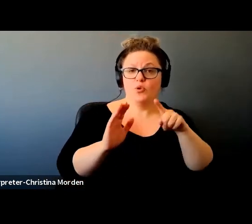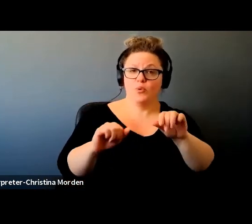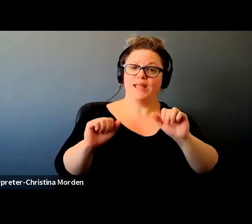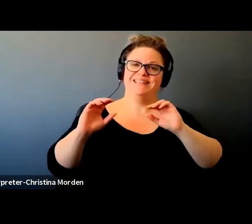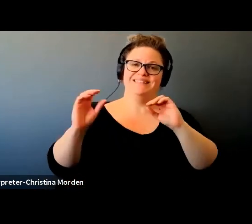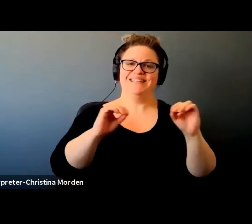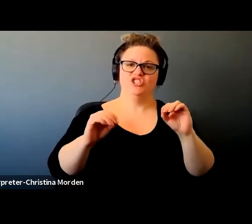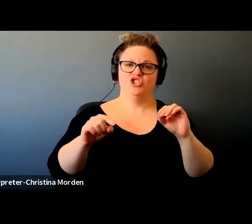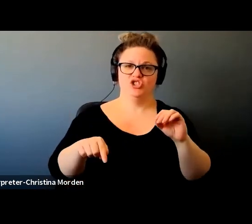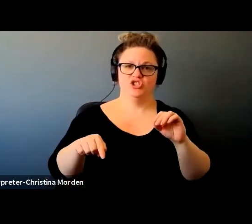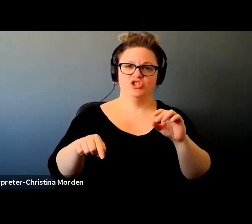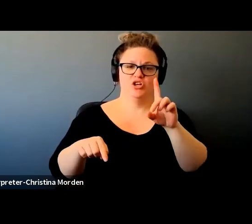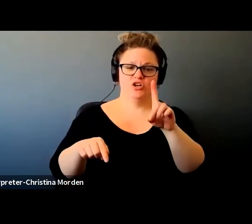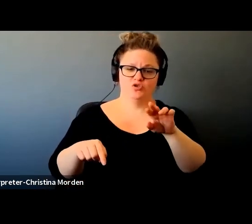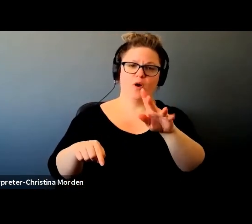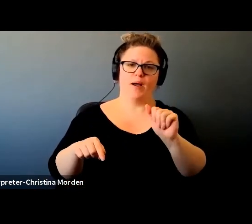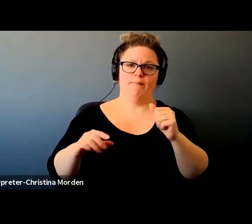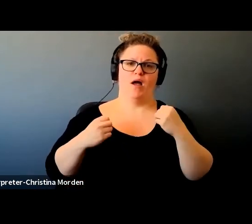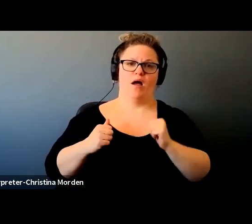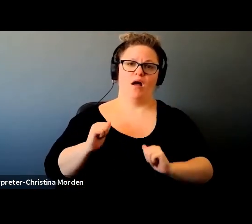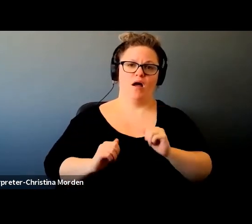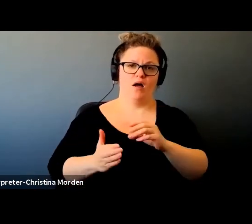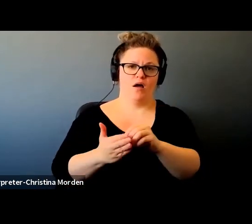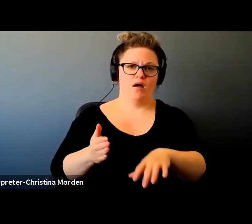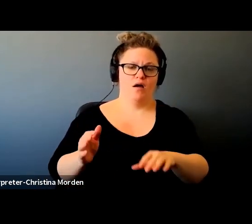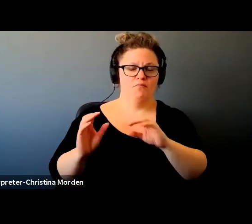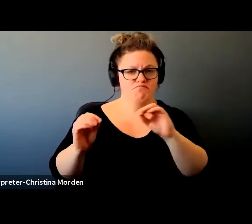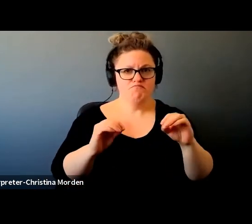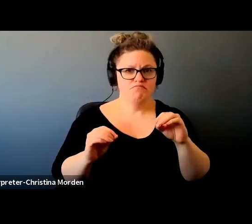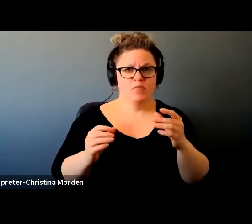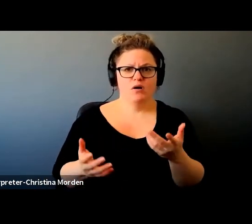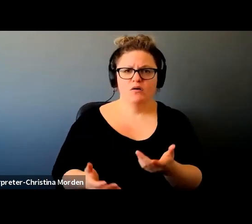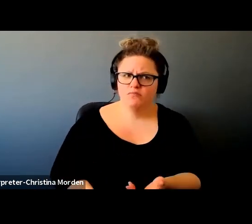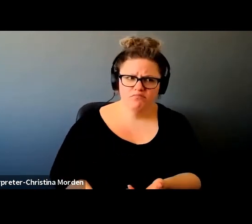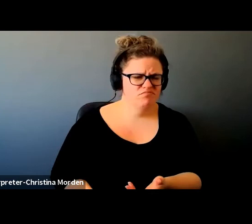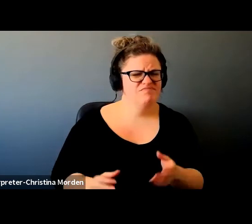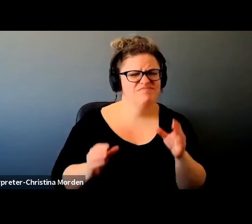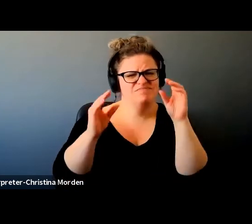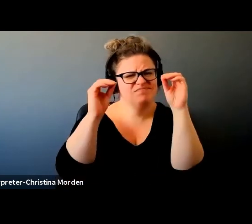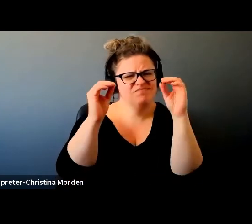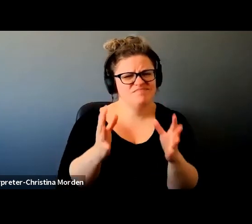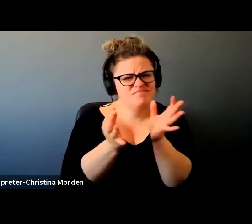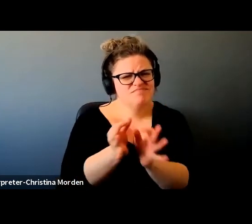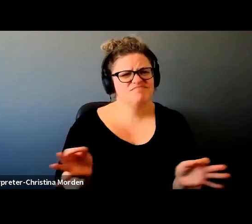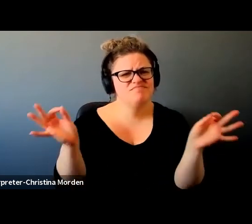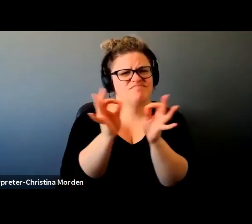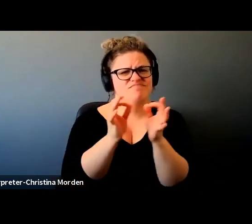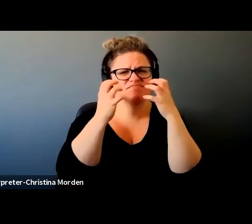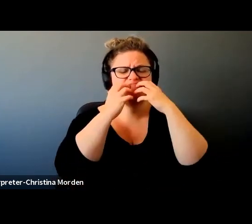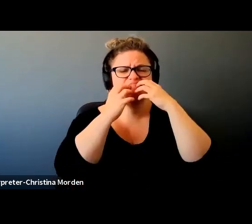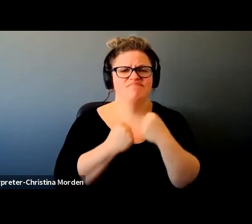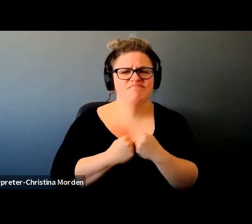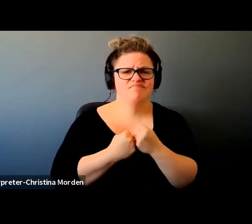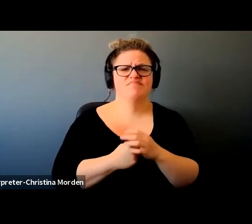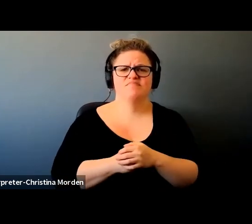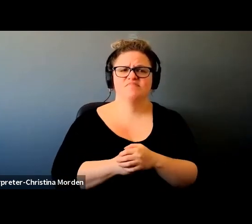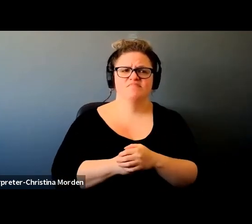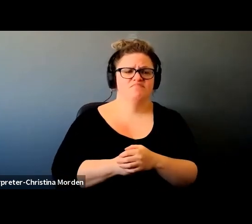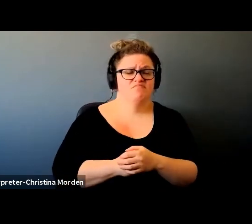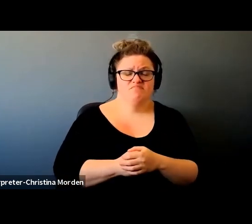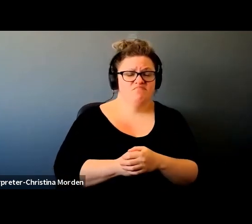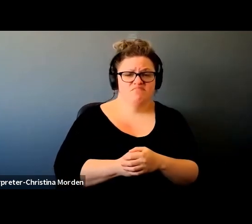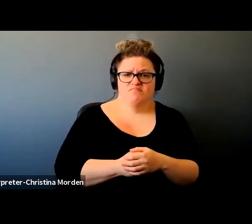not undervalue the importance of effective teachers. I'm talking to about university professors